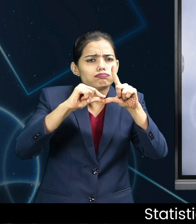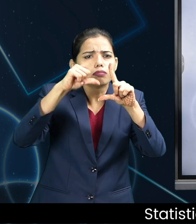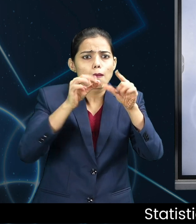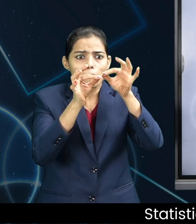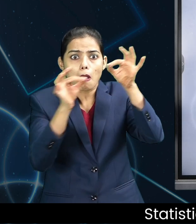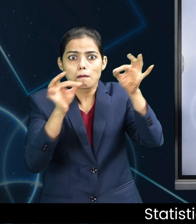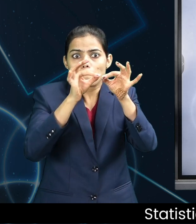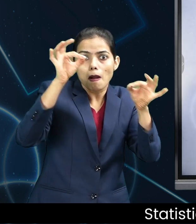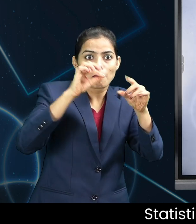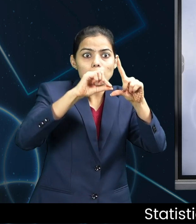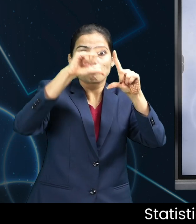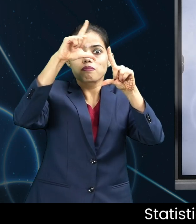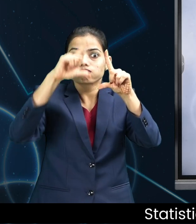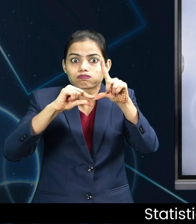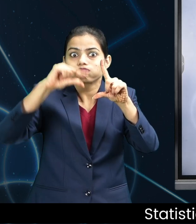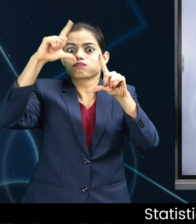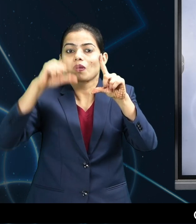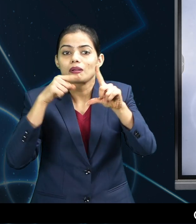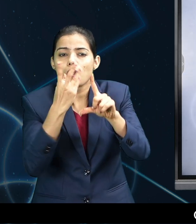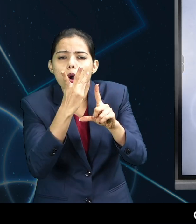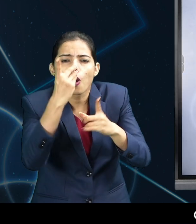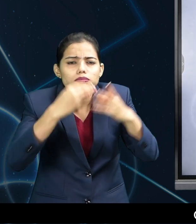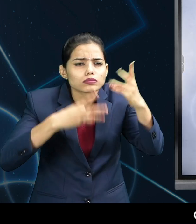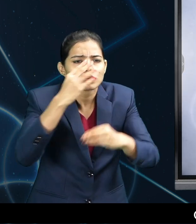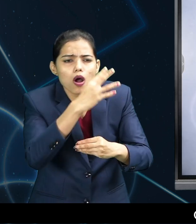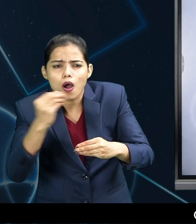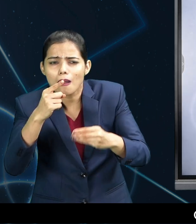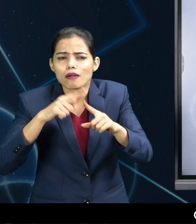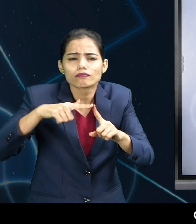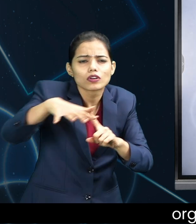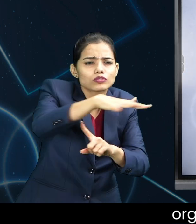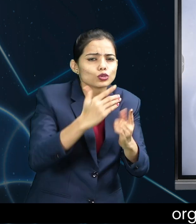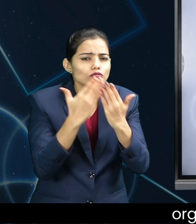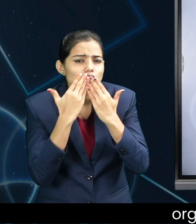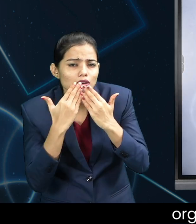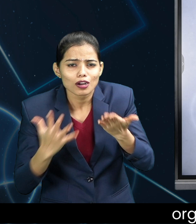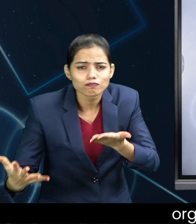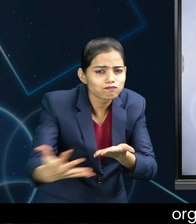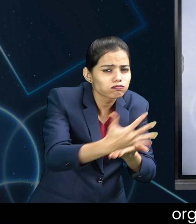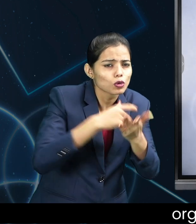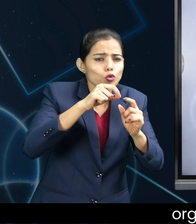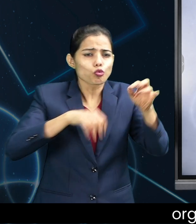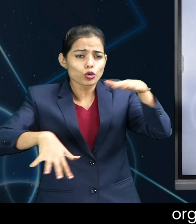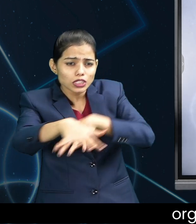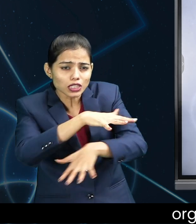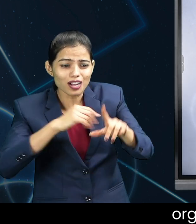Statistics is a branch of mathematics and a field of study of collecting, organizing, analyzing, interpreting,